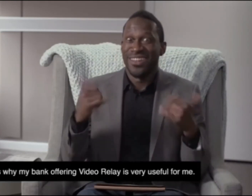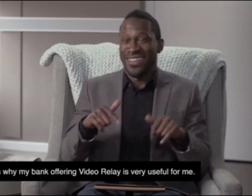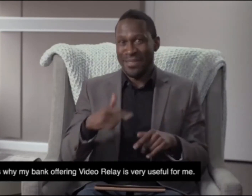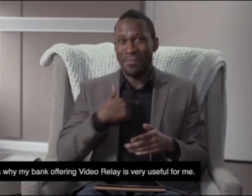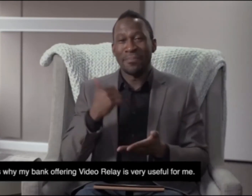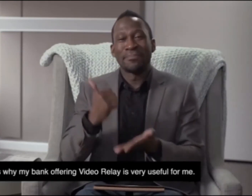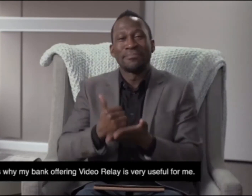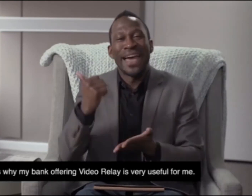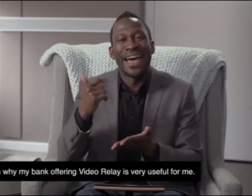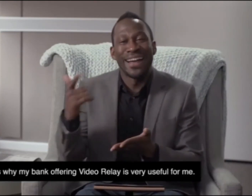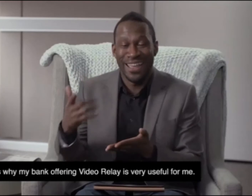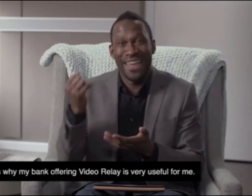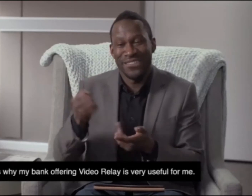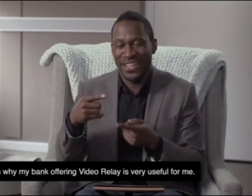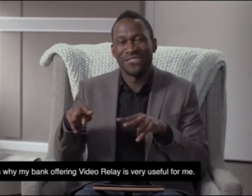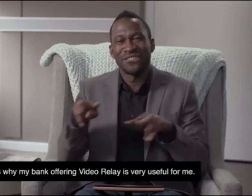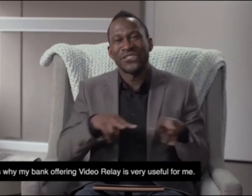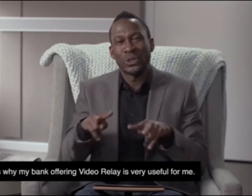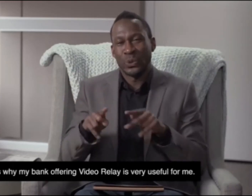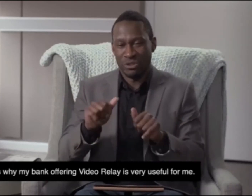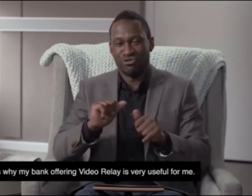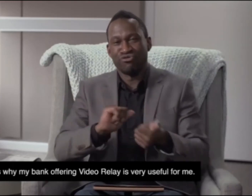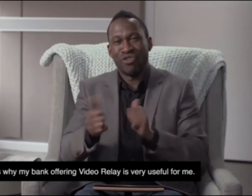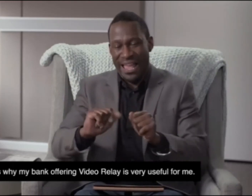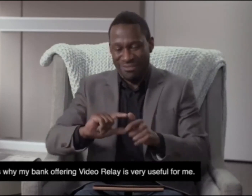That's why my bank offering video relay is very useful for me.